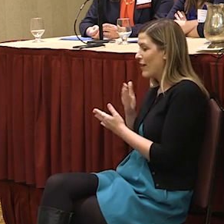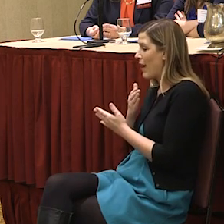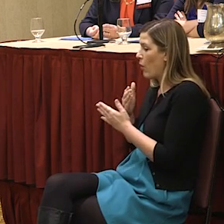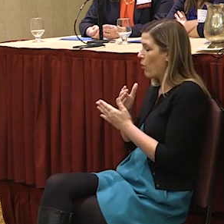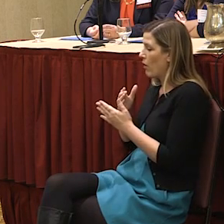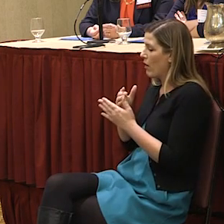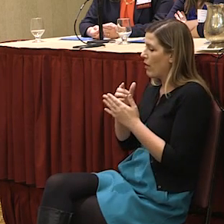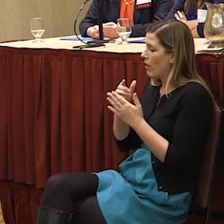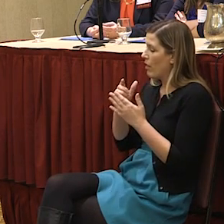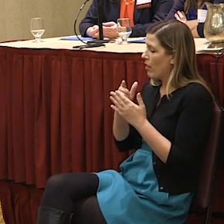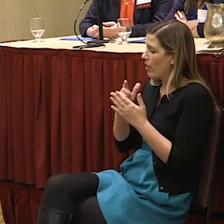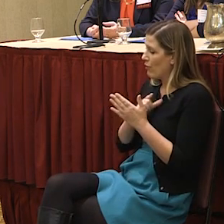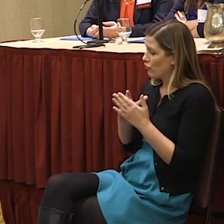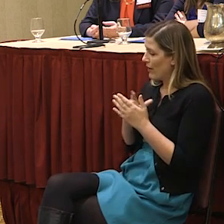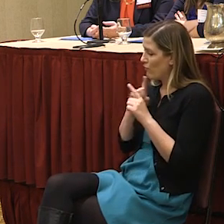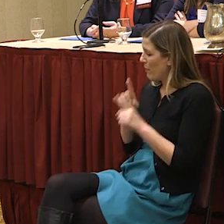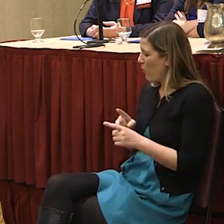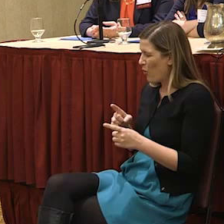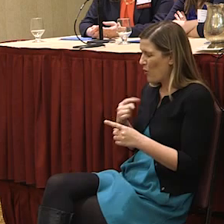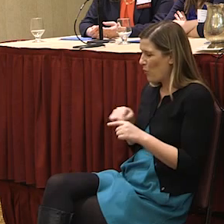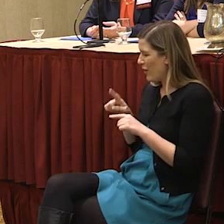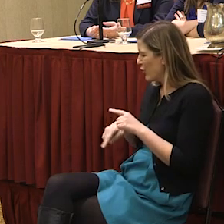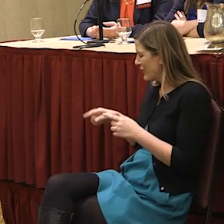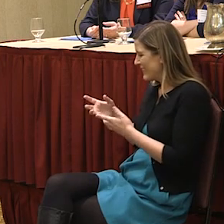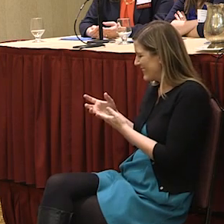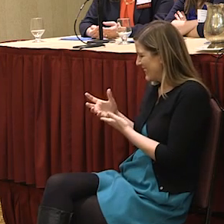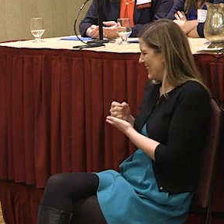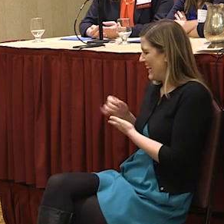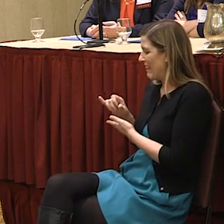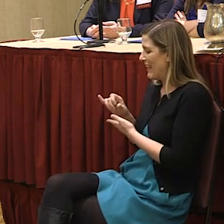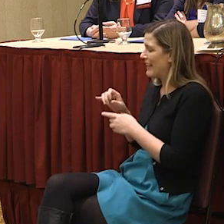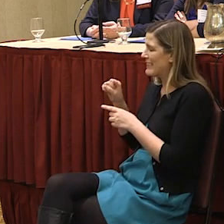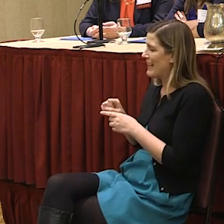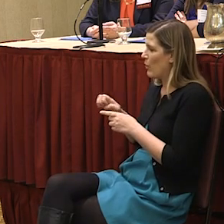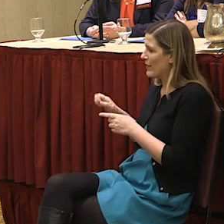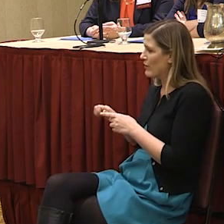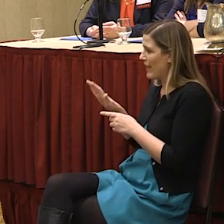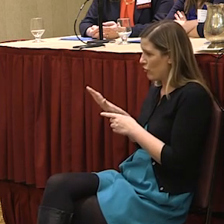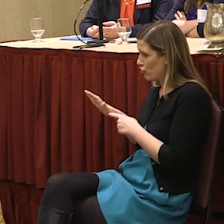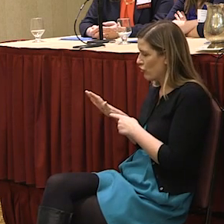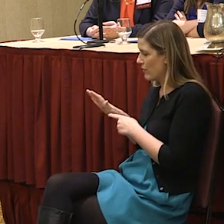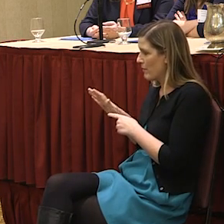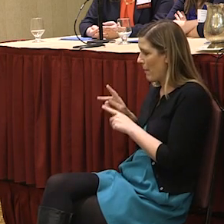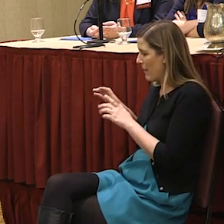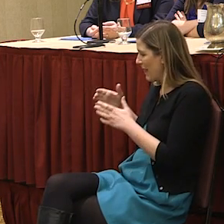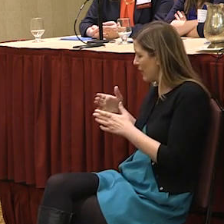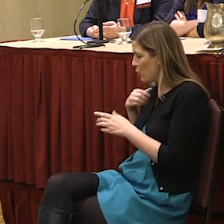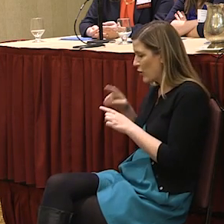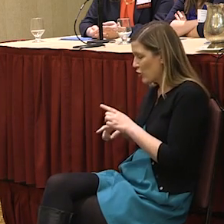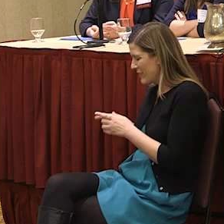report we weren't able to capture. So for example, our Southeast Asian population, we weren't really able to capture a lot